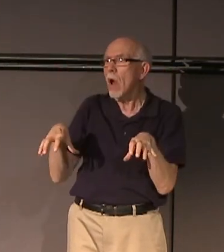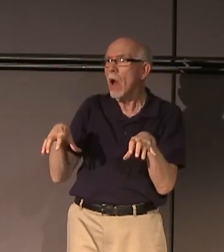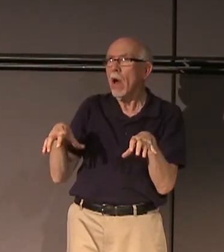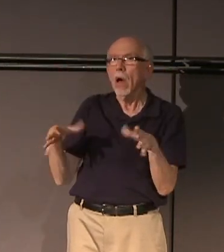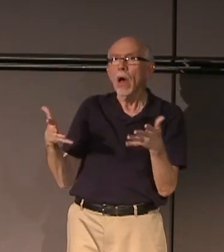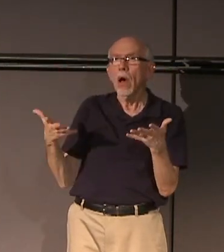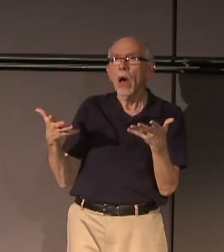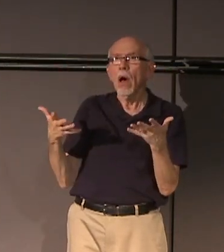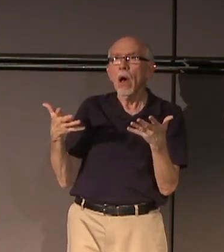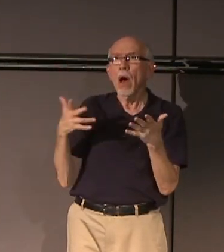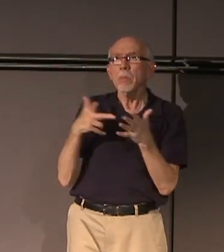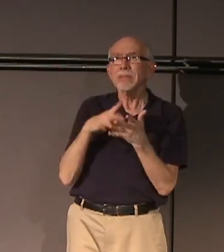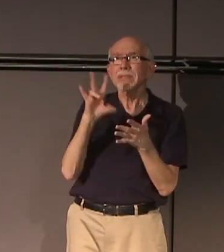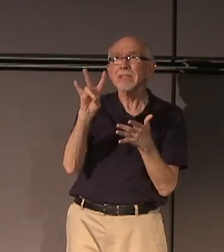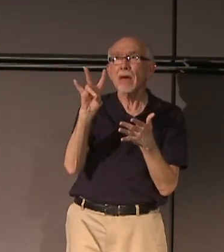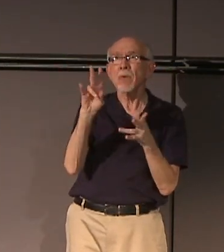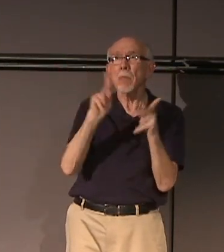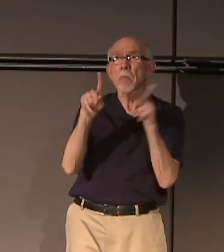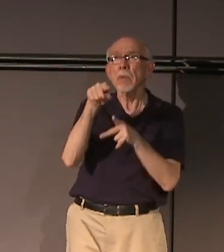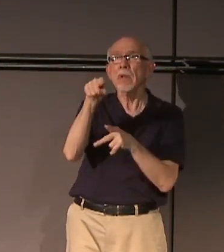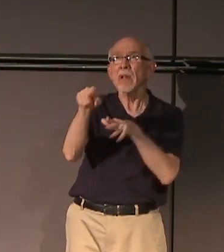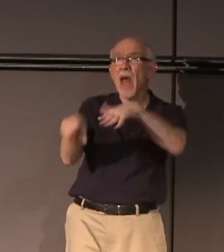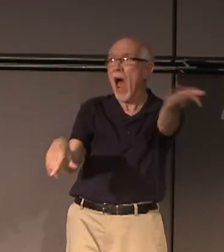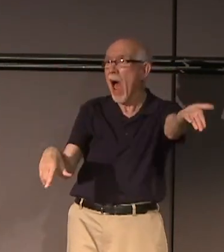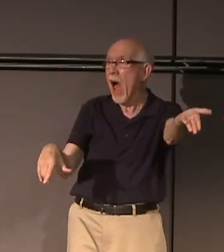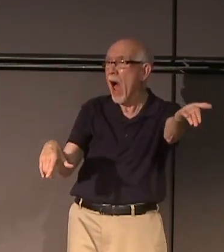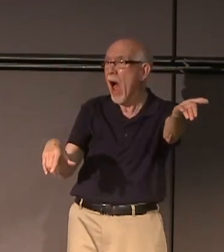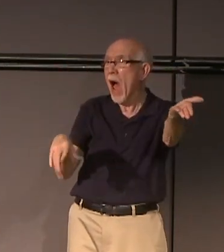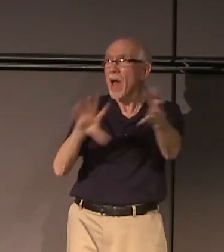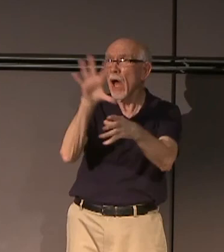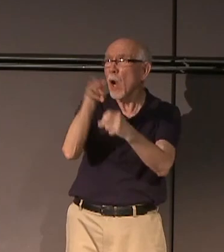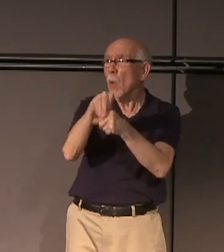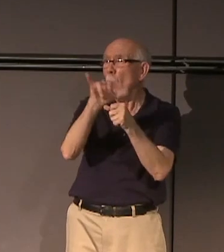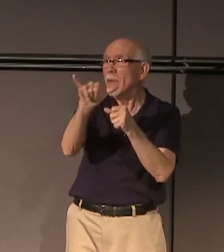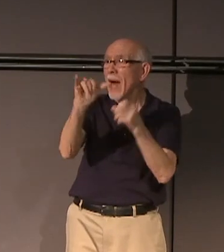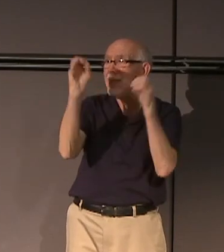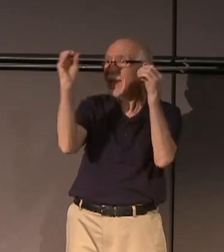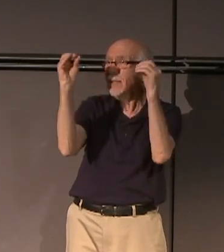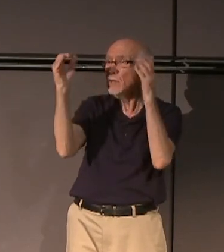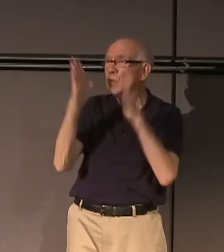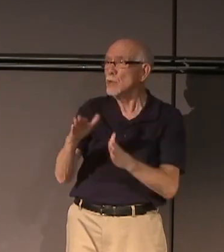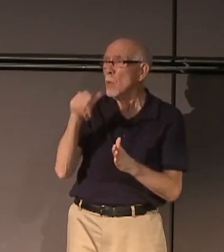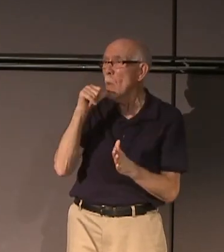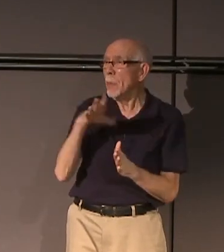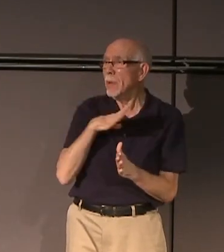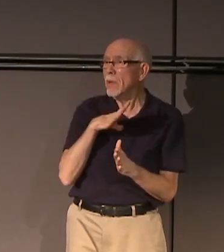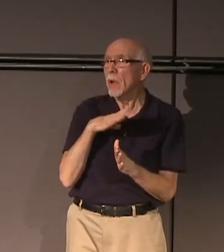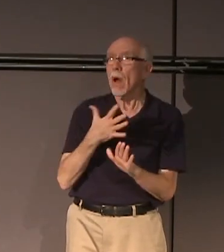The shock I felt brought me right back to that day when President Kennedy was assassinated.